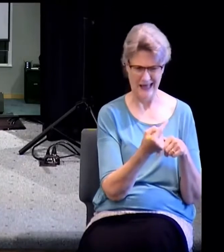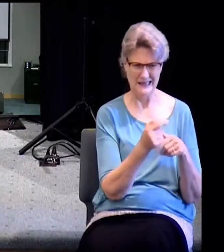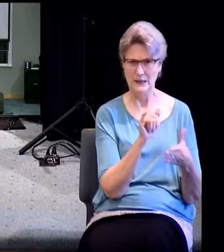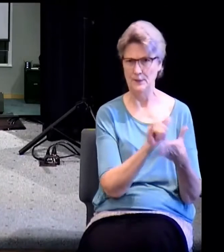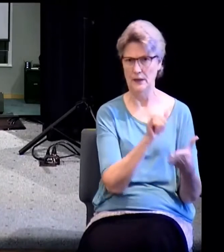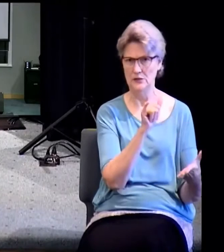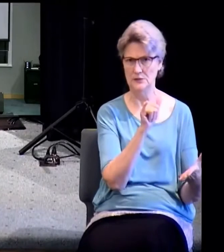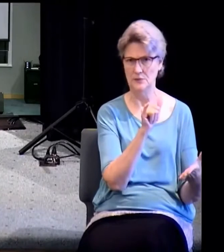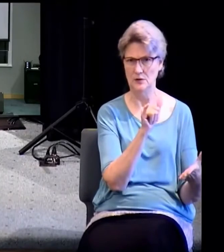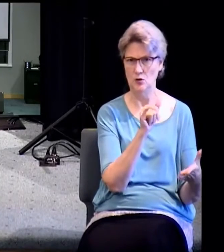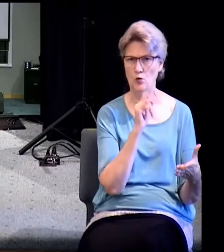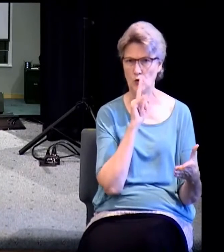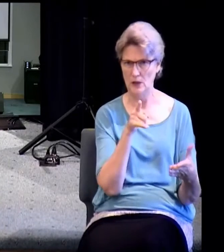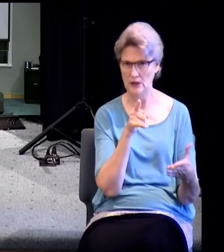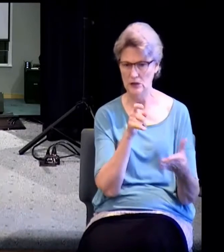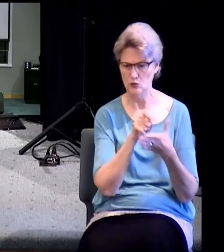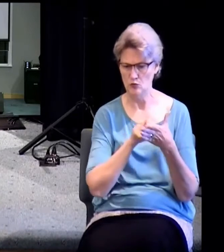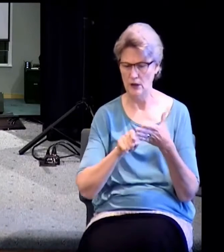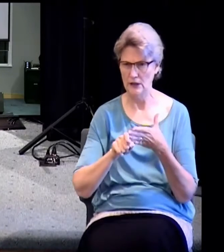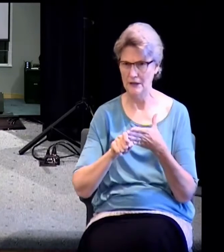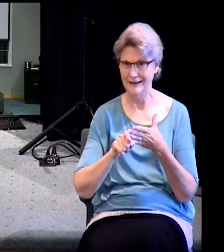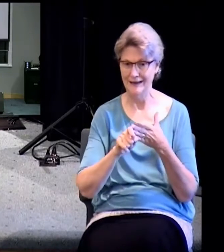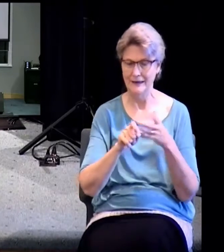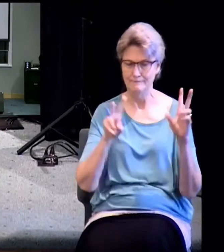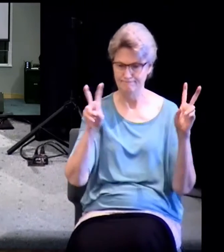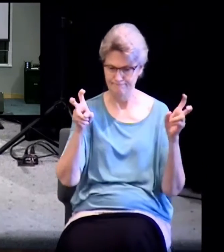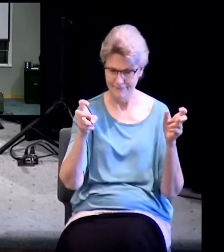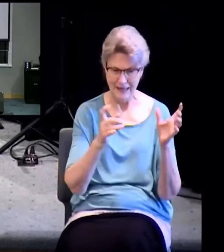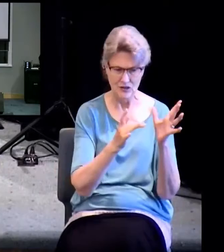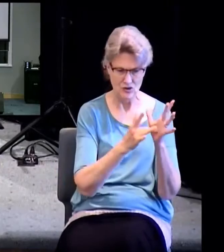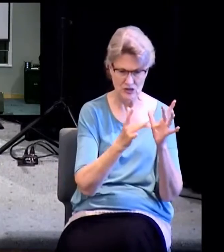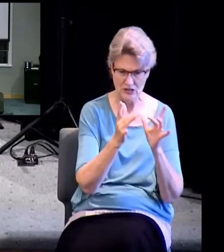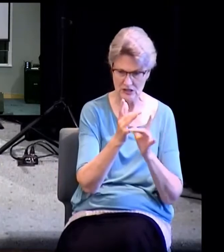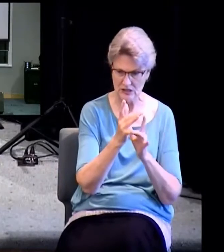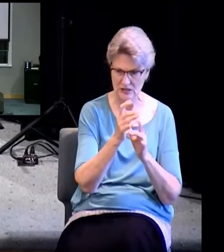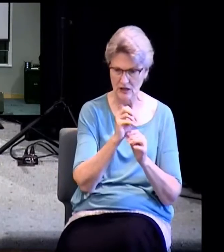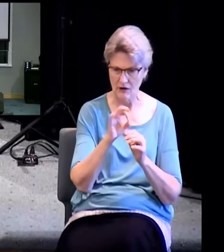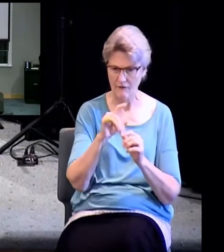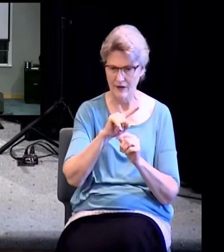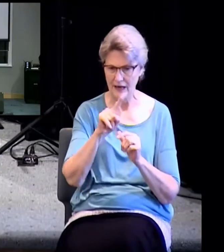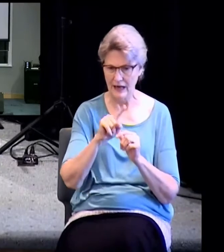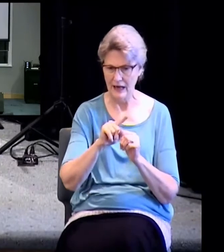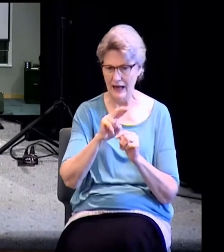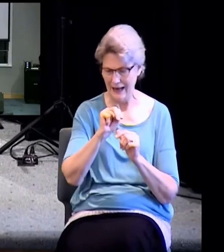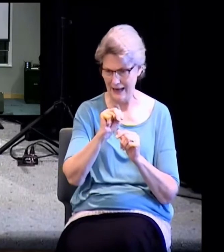Nazareth, King of the Jews. With Hebrew letters, we get